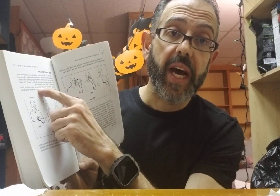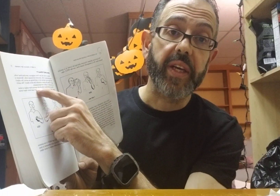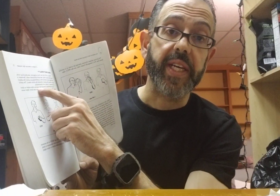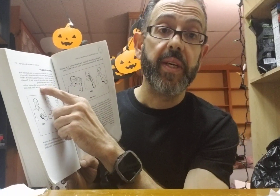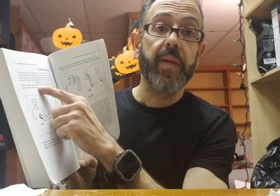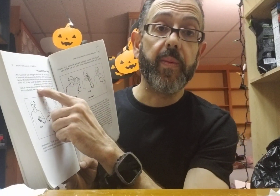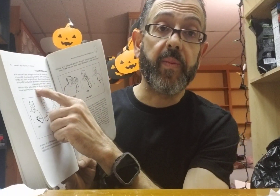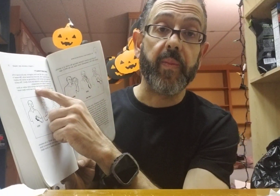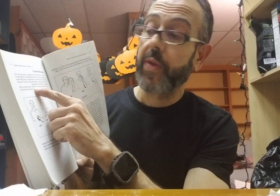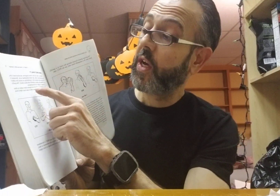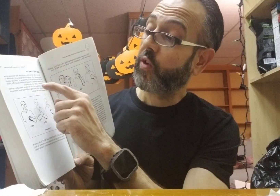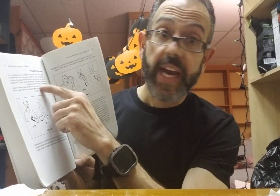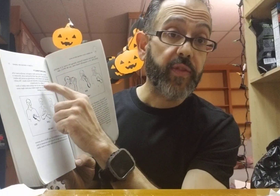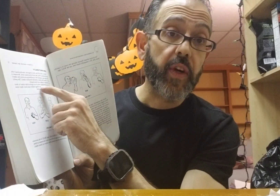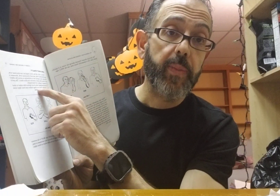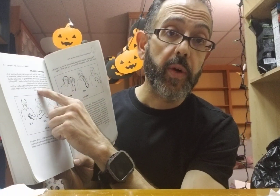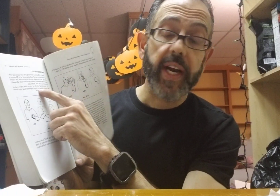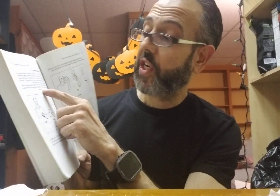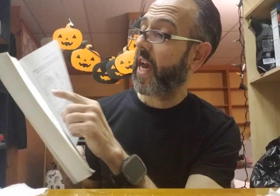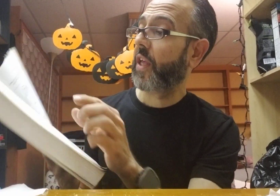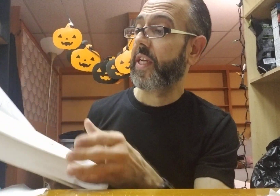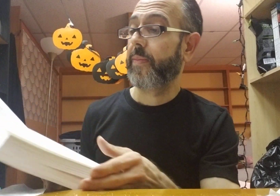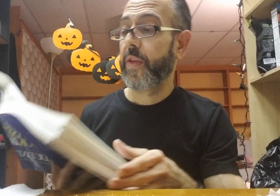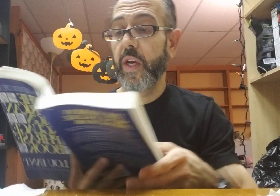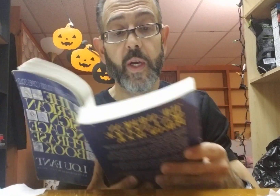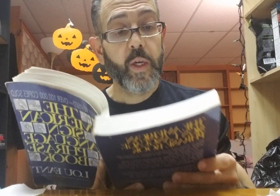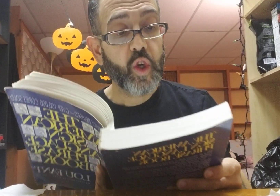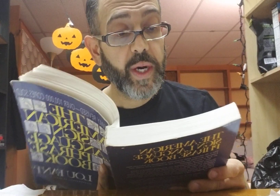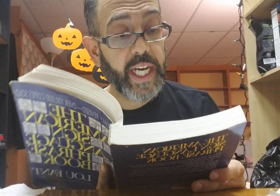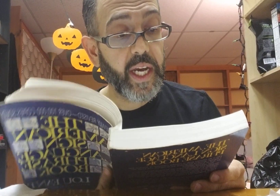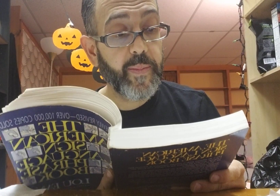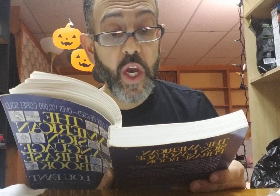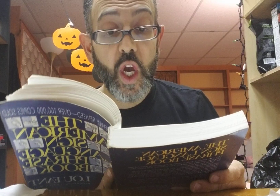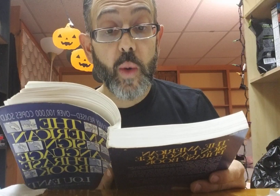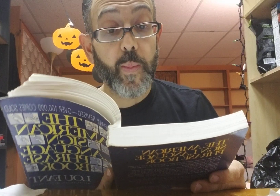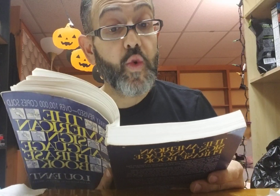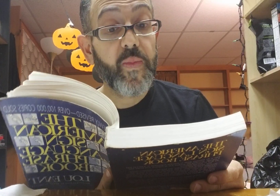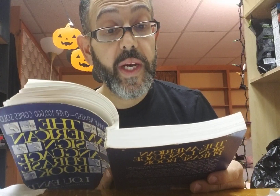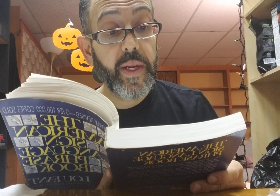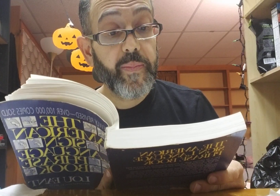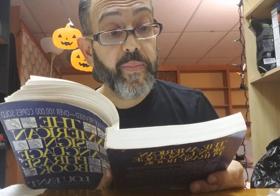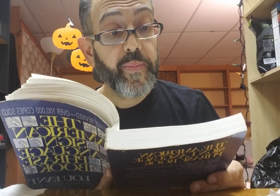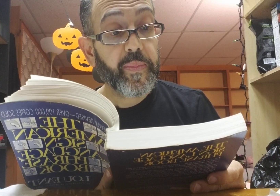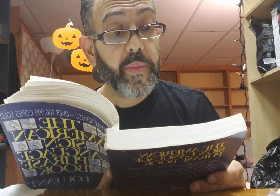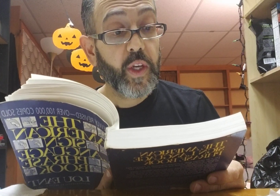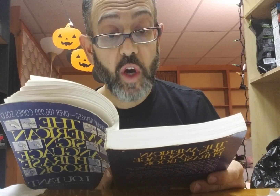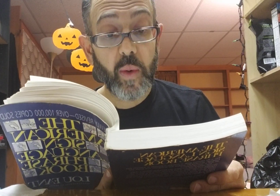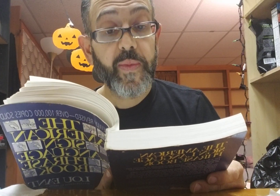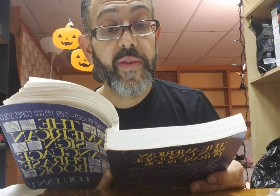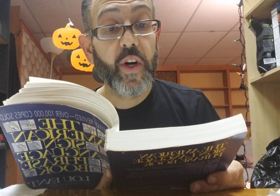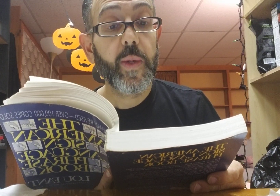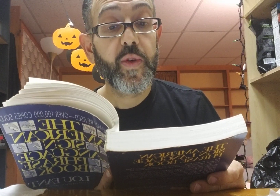directionality. So that's verb directionality. So again, movement. So verbs